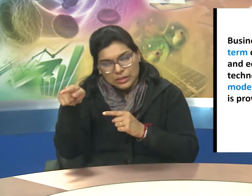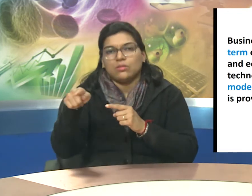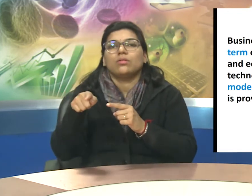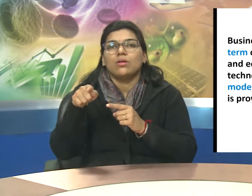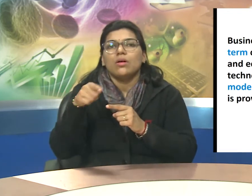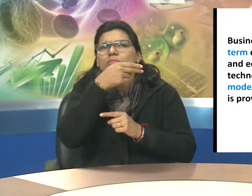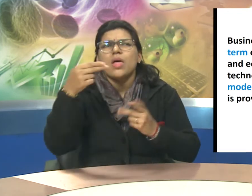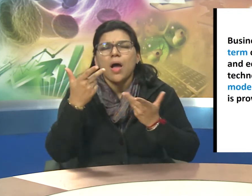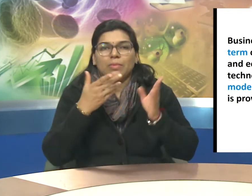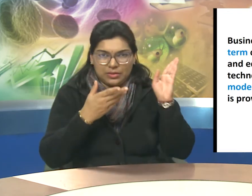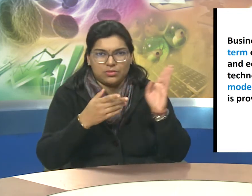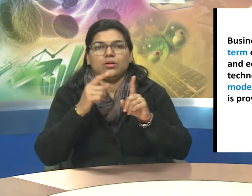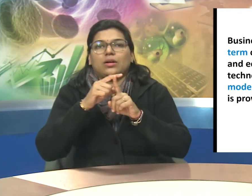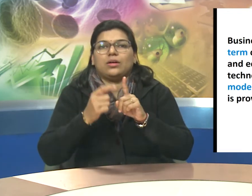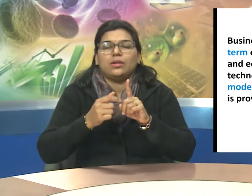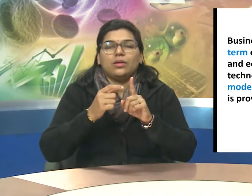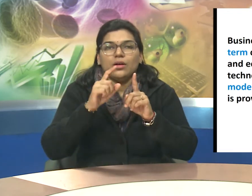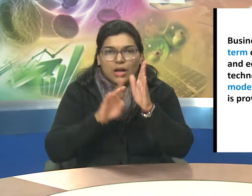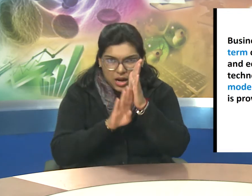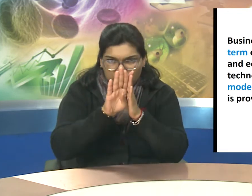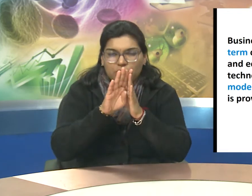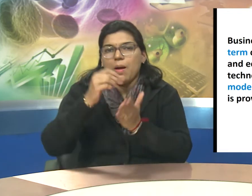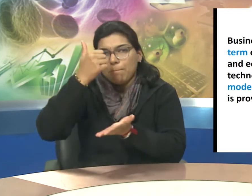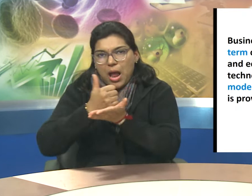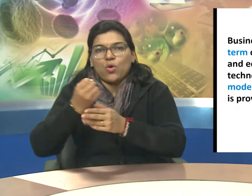accepts and they provide us the loan.